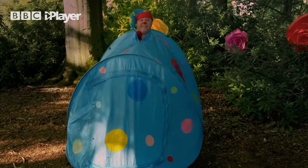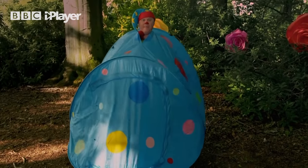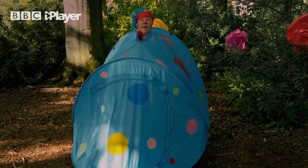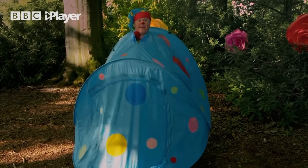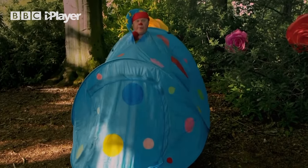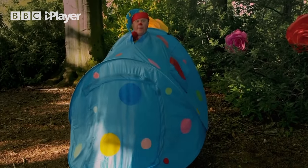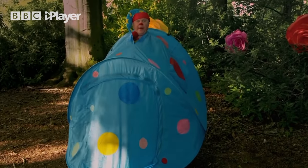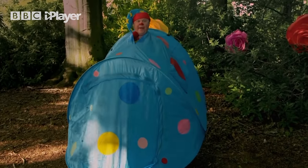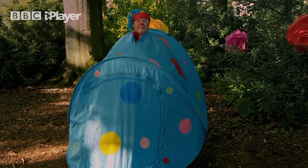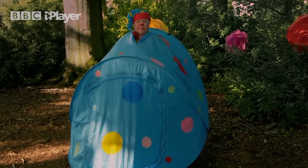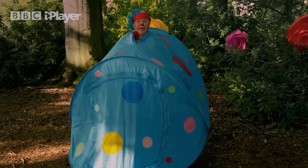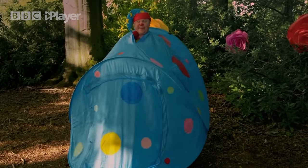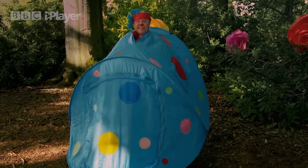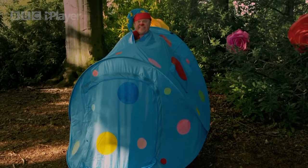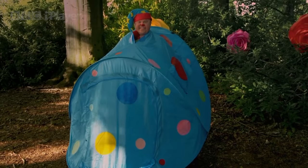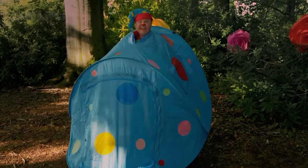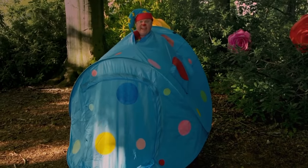somewhere quiet so i can